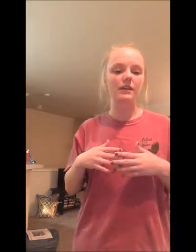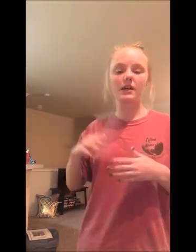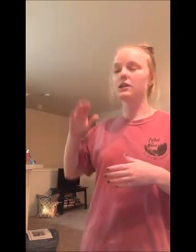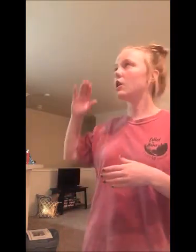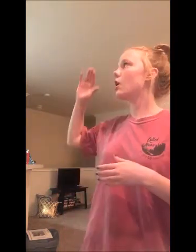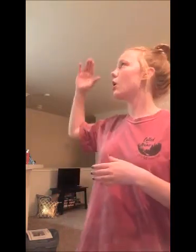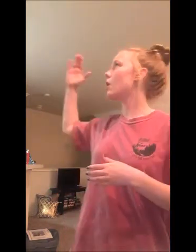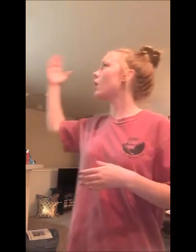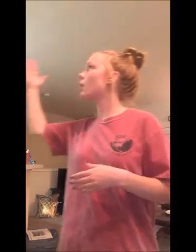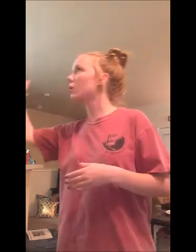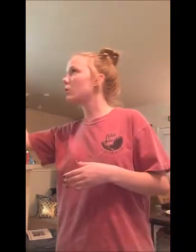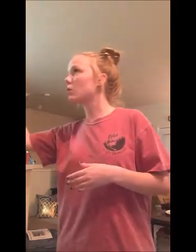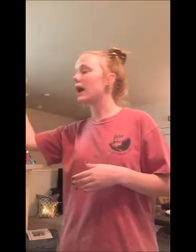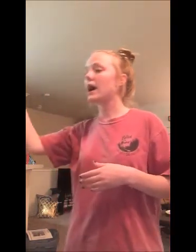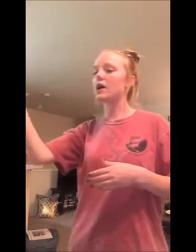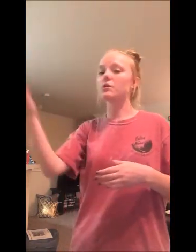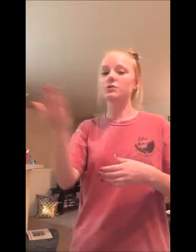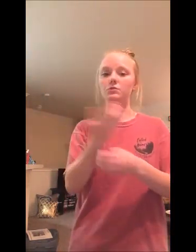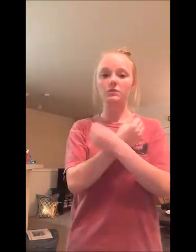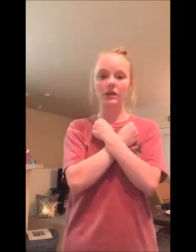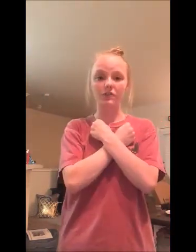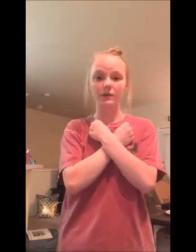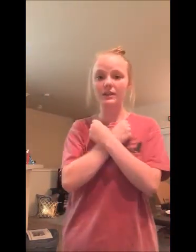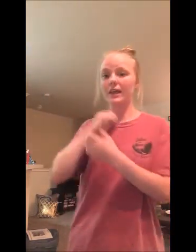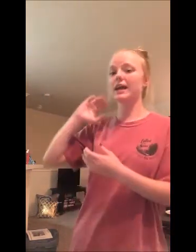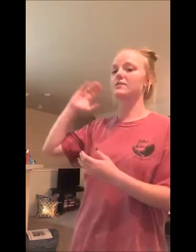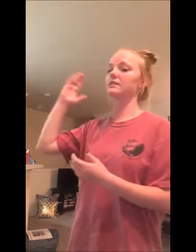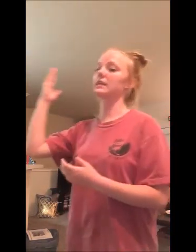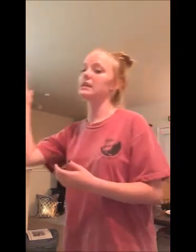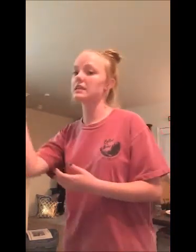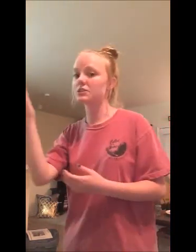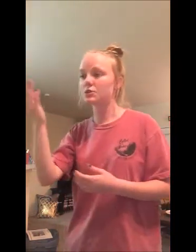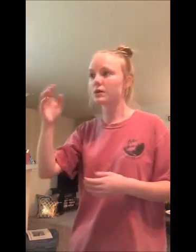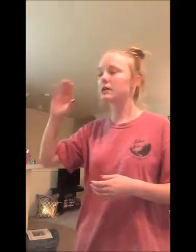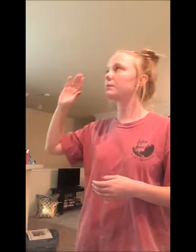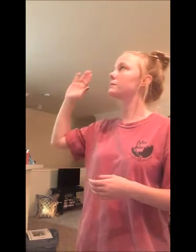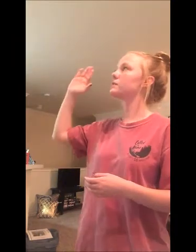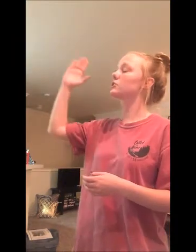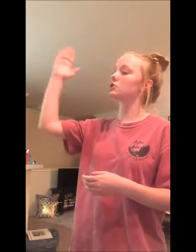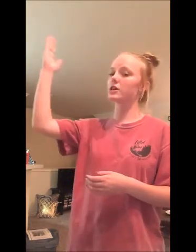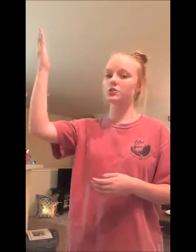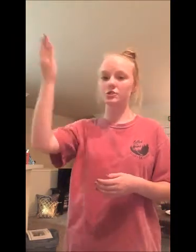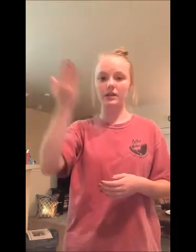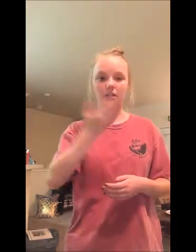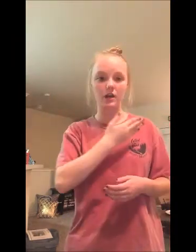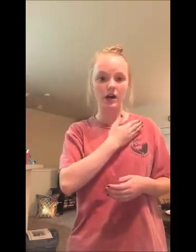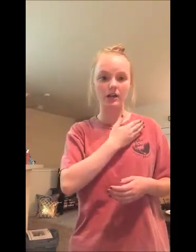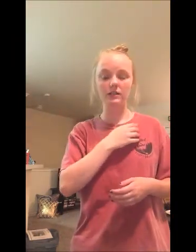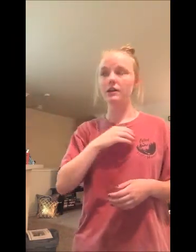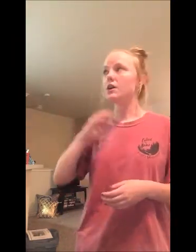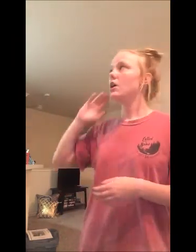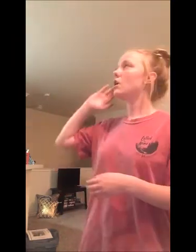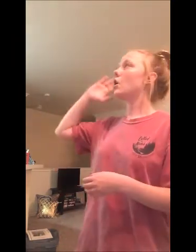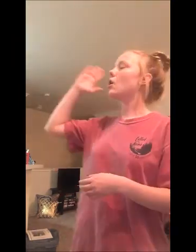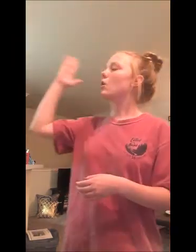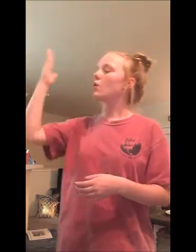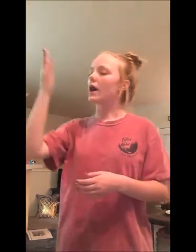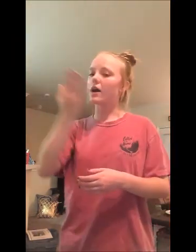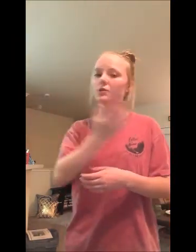said, oh, how you love me, and like kind of lean into it, but I'm still gesturing at God. Oh, how